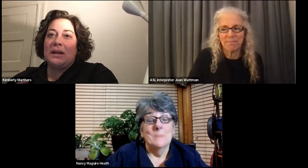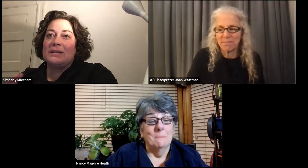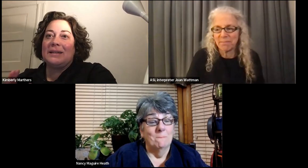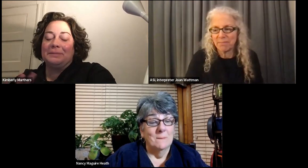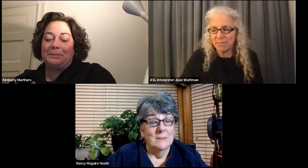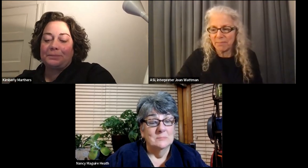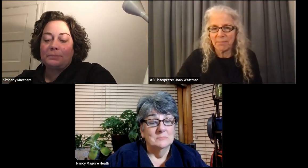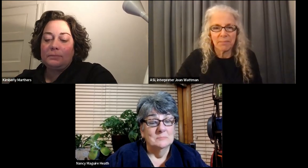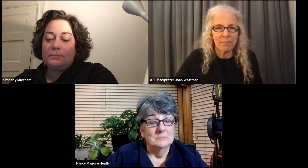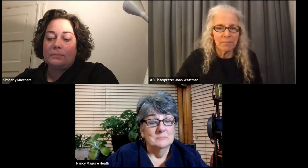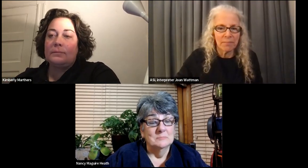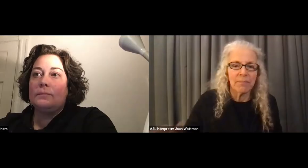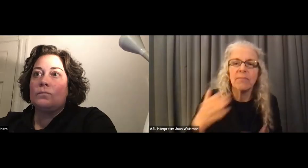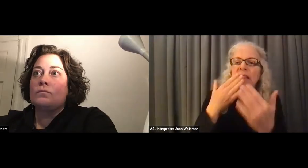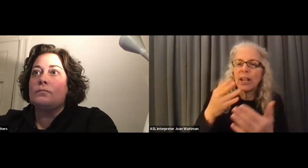Thank you, Nancy.